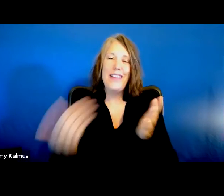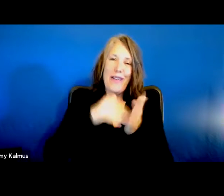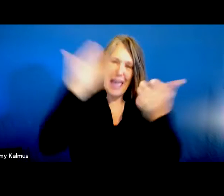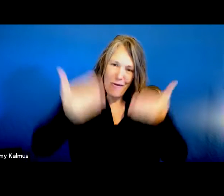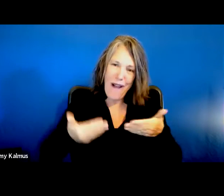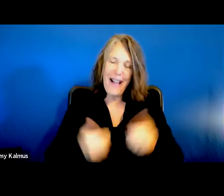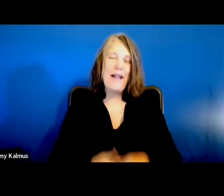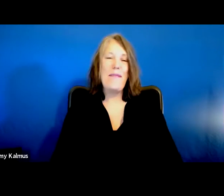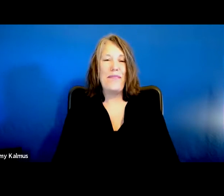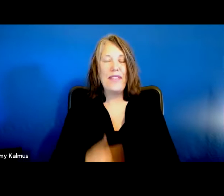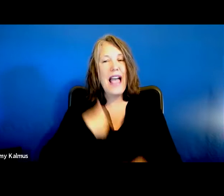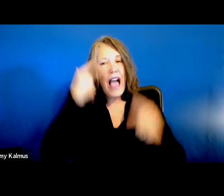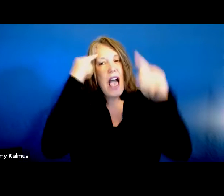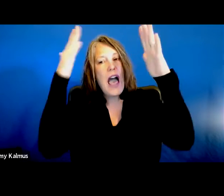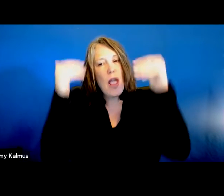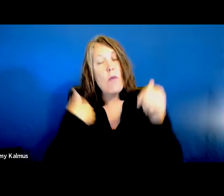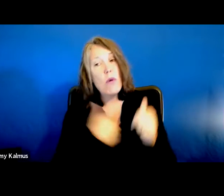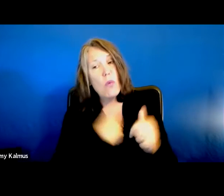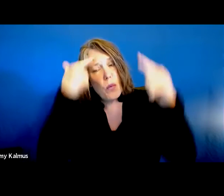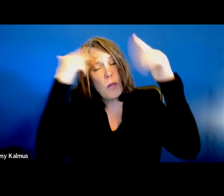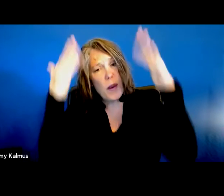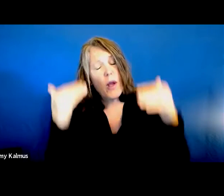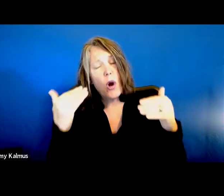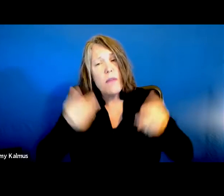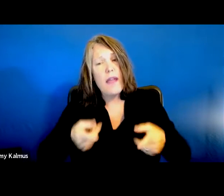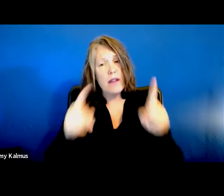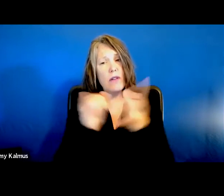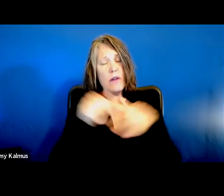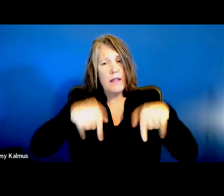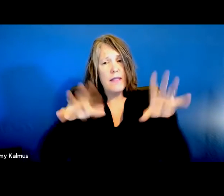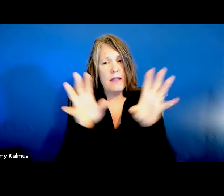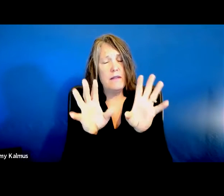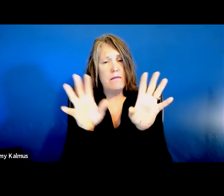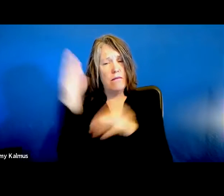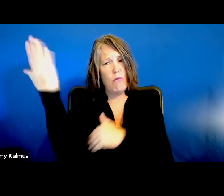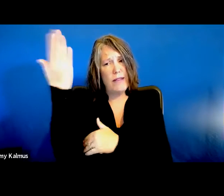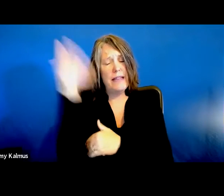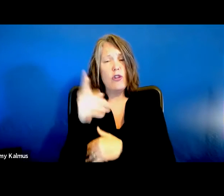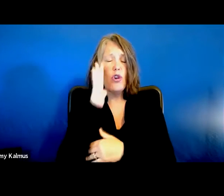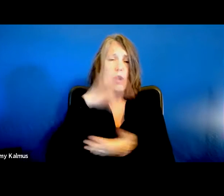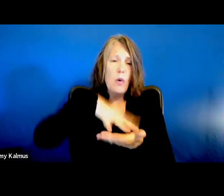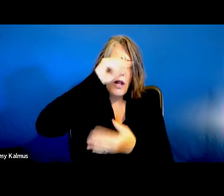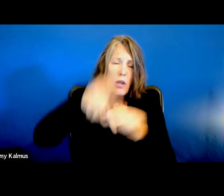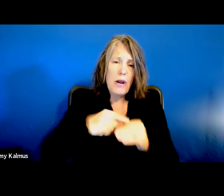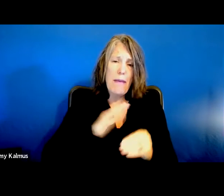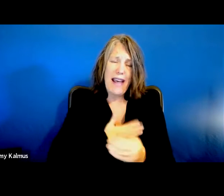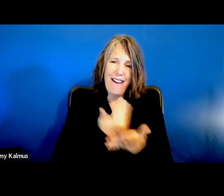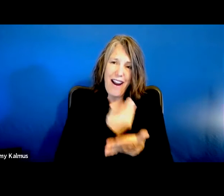welcome. We hope that in this presentation today that you will learn about our